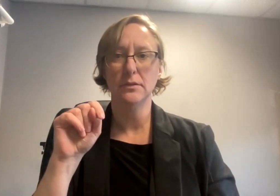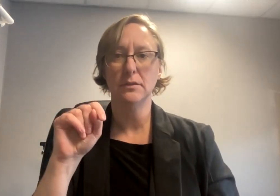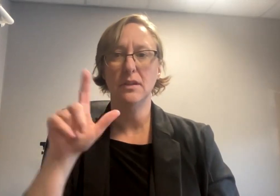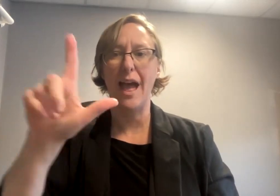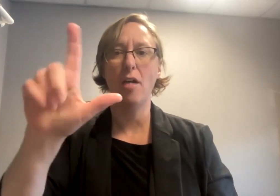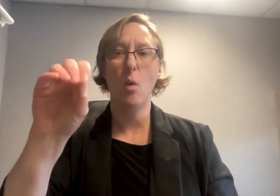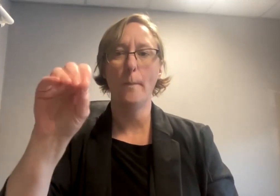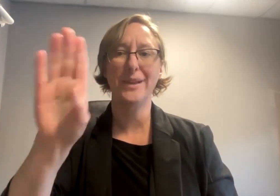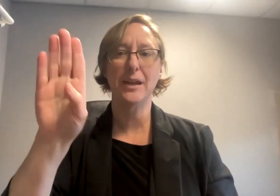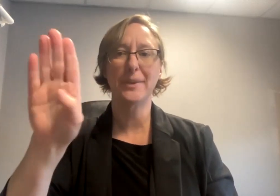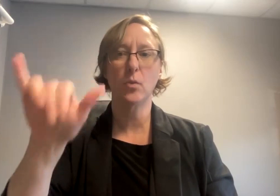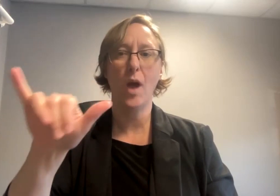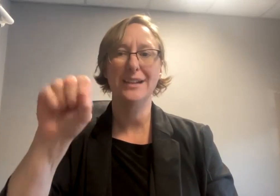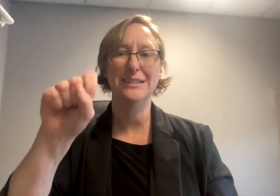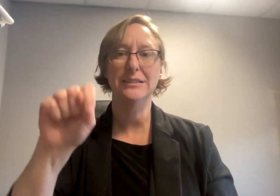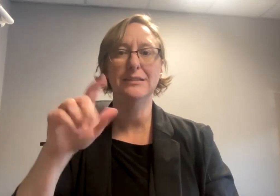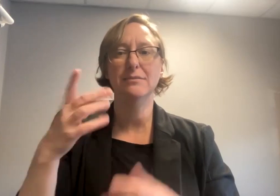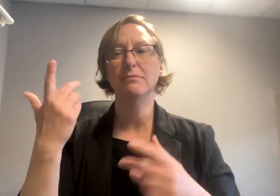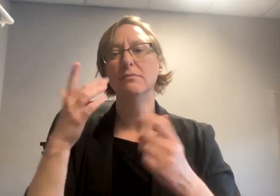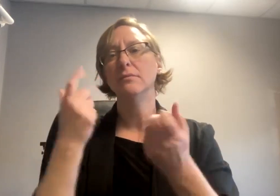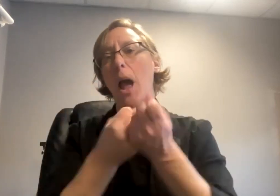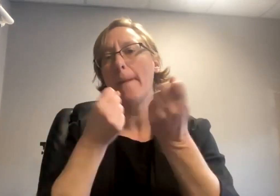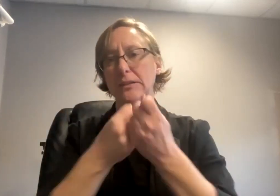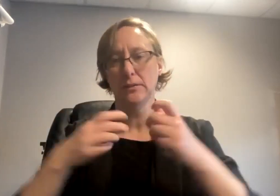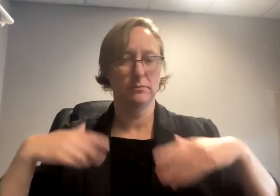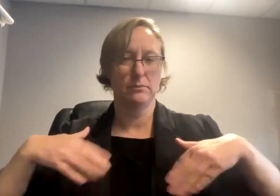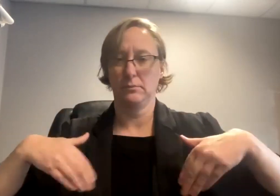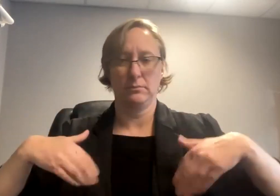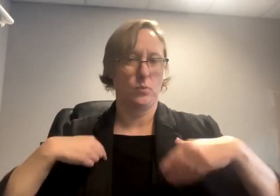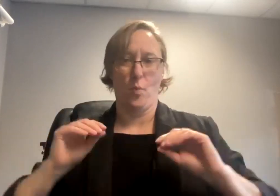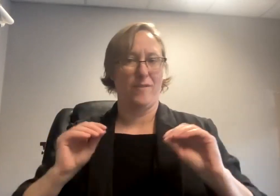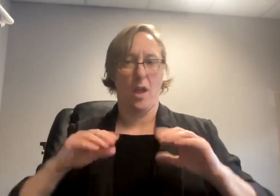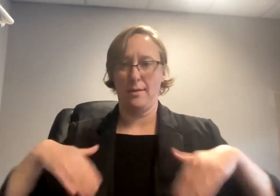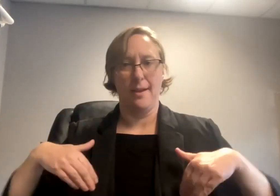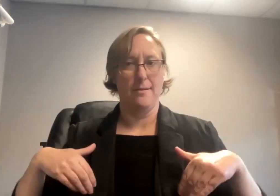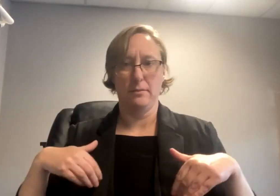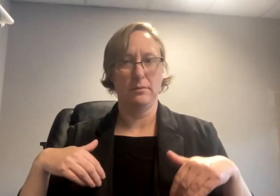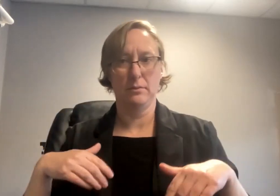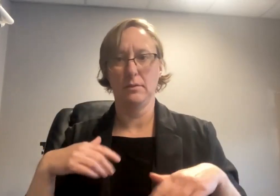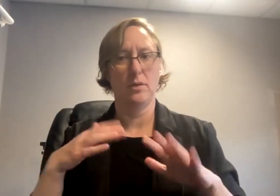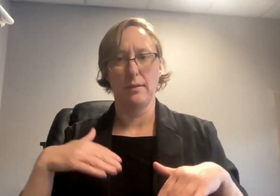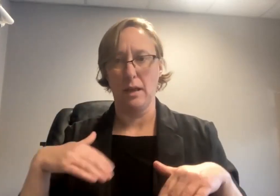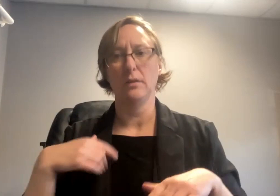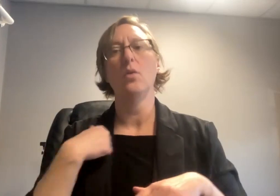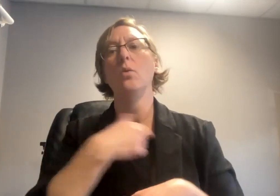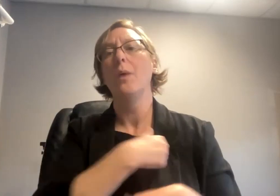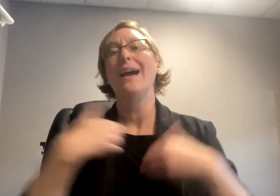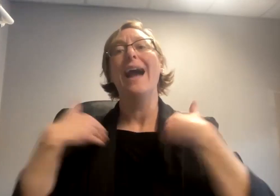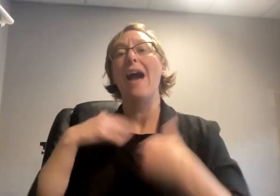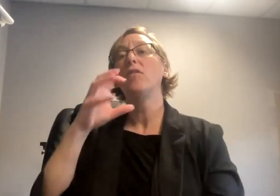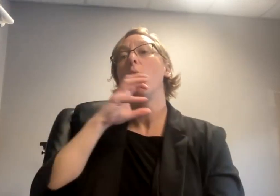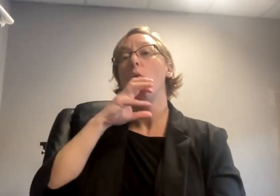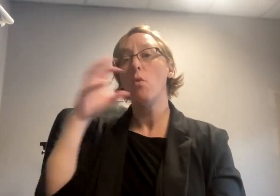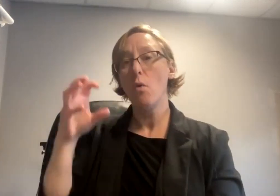What? No lobbyists. No, we don't have any lobbyists. No sponsors thus far.